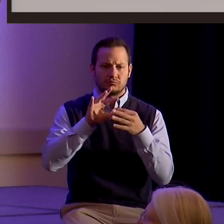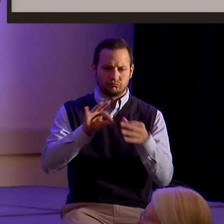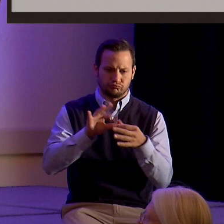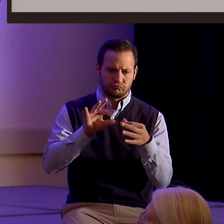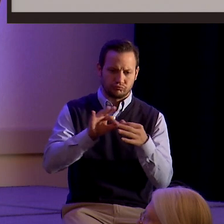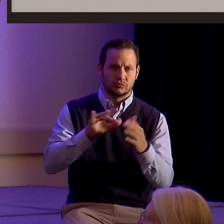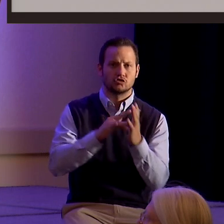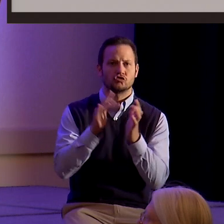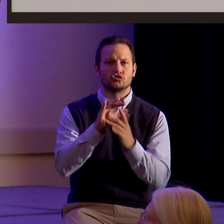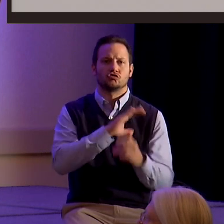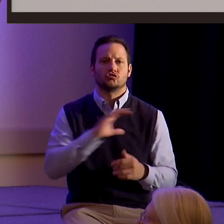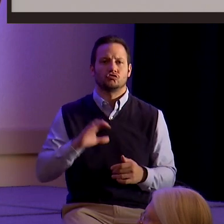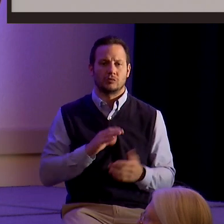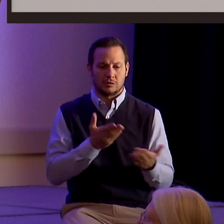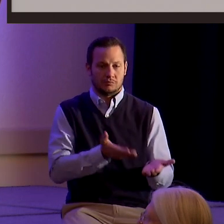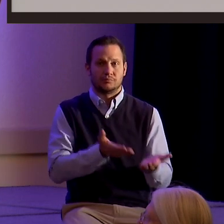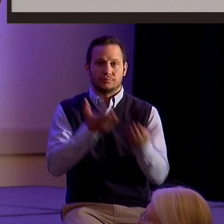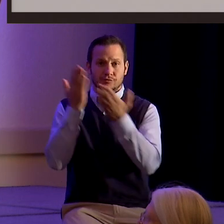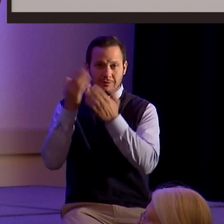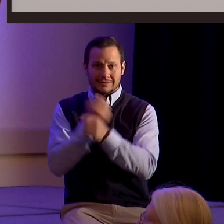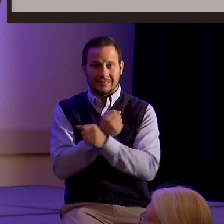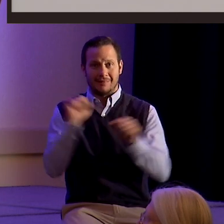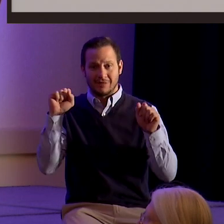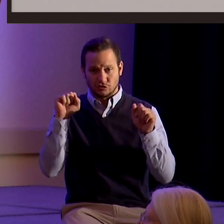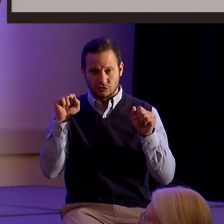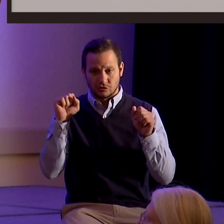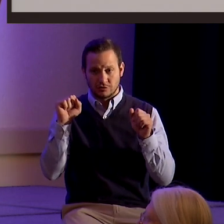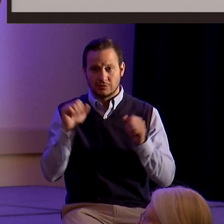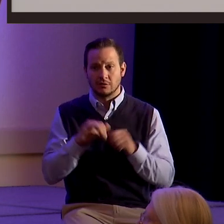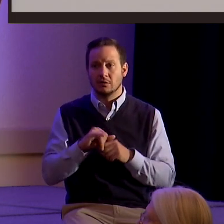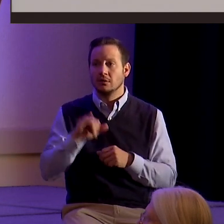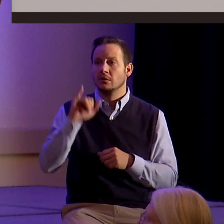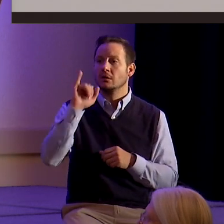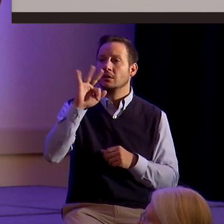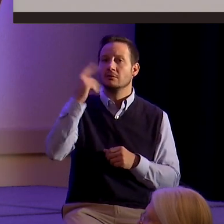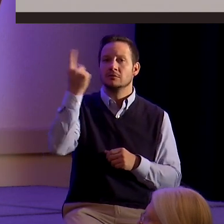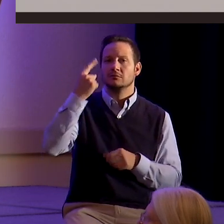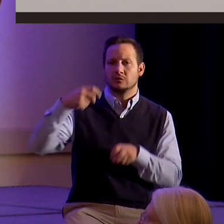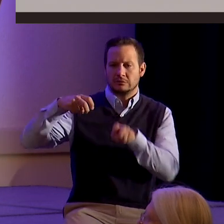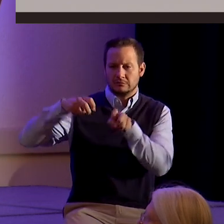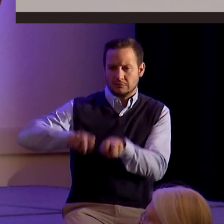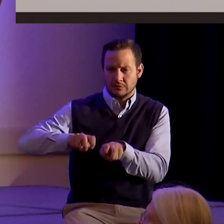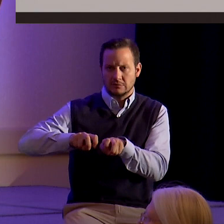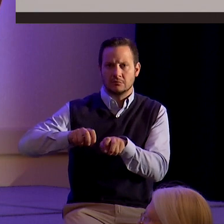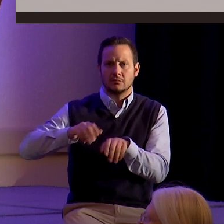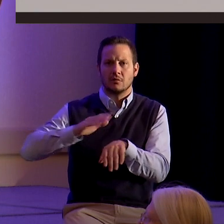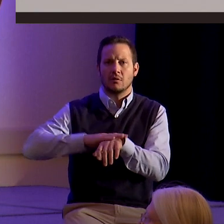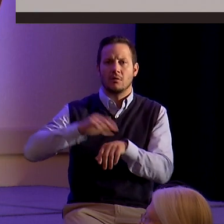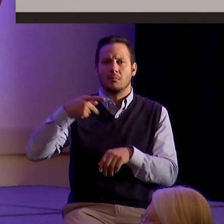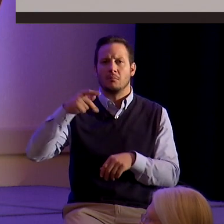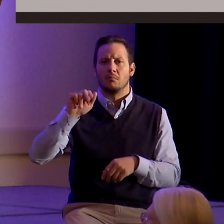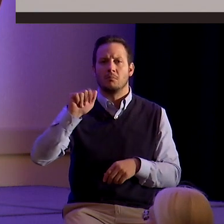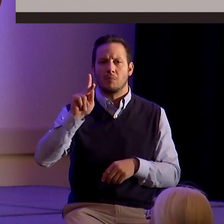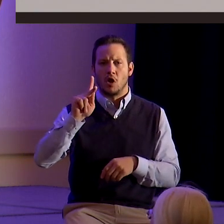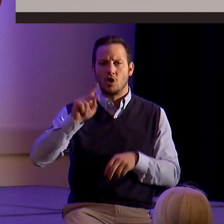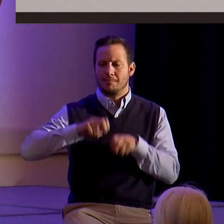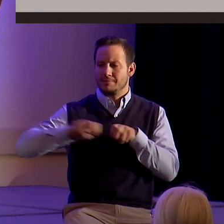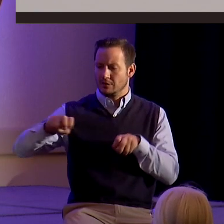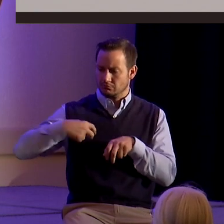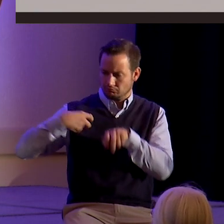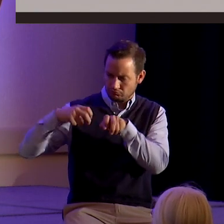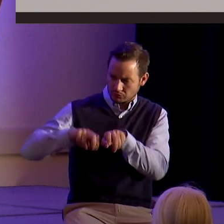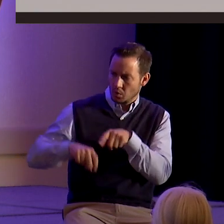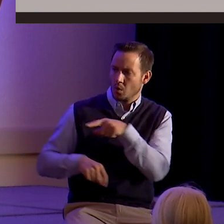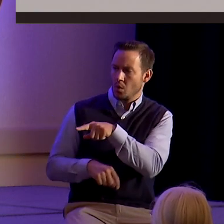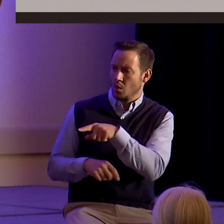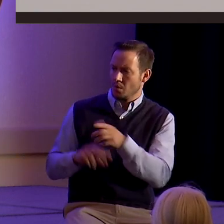Christ, bring them to salvation. If someone were sitting next to me in a park bench, I would believe firmly that God